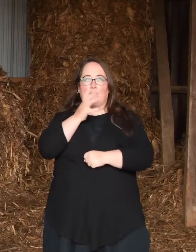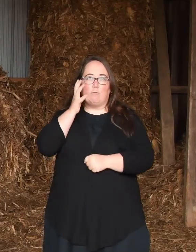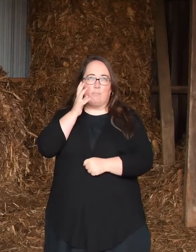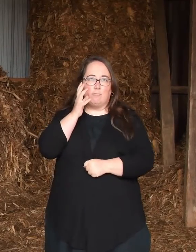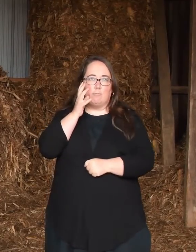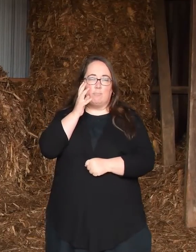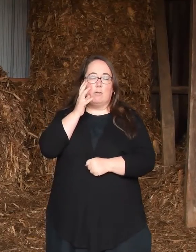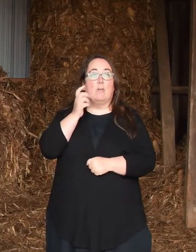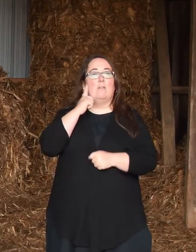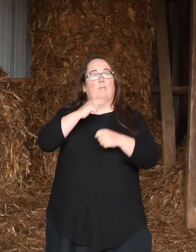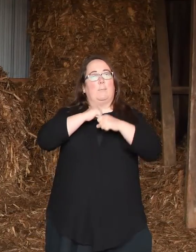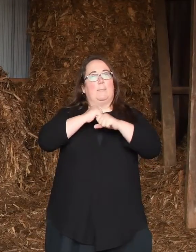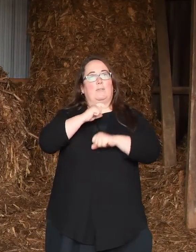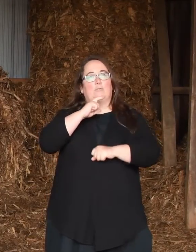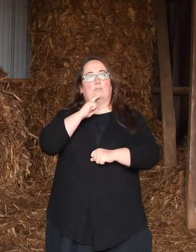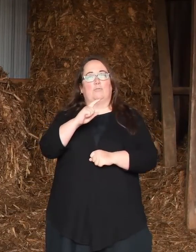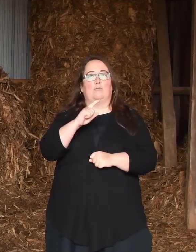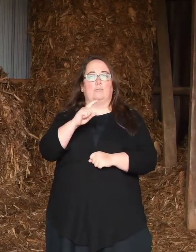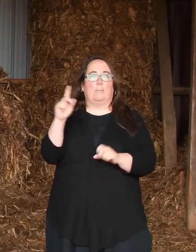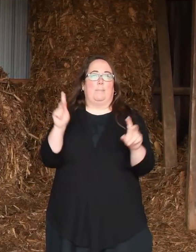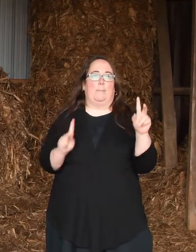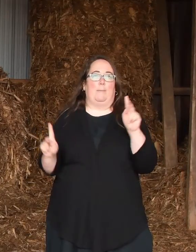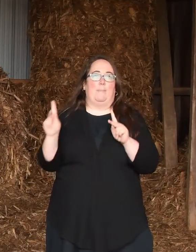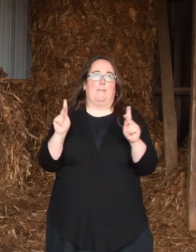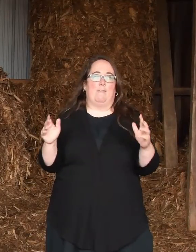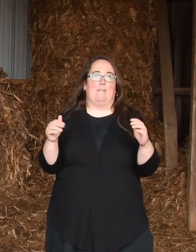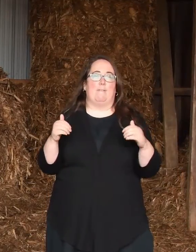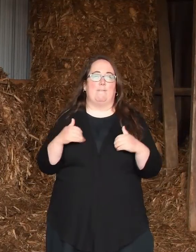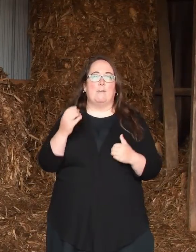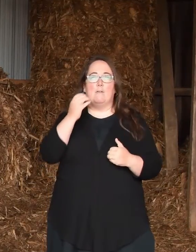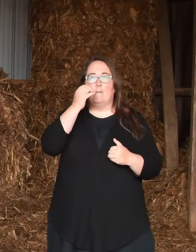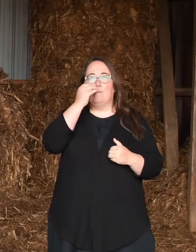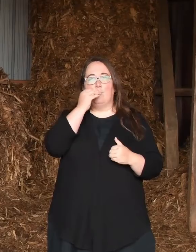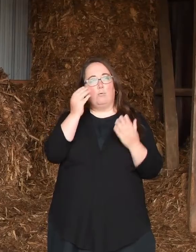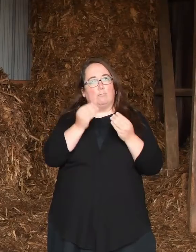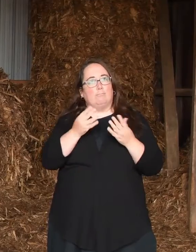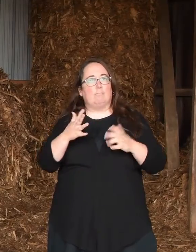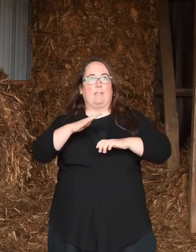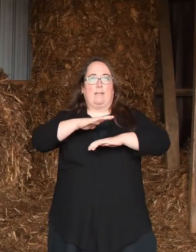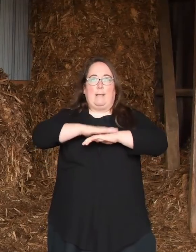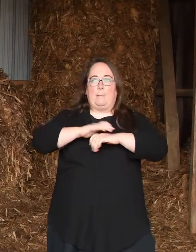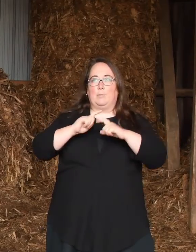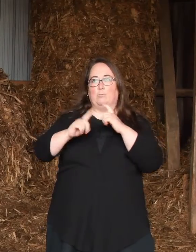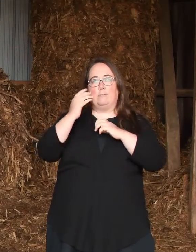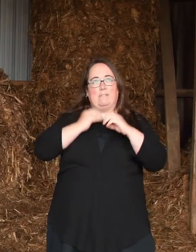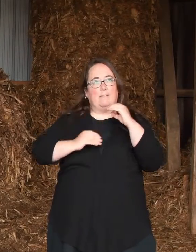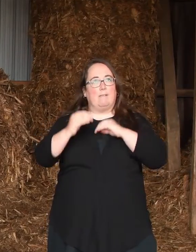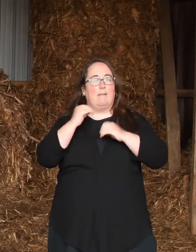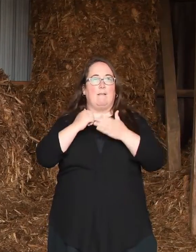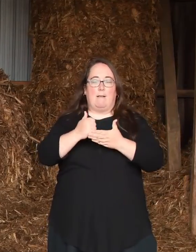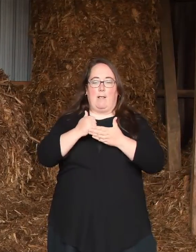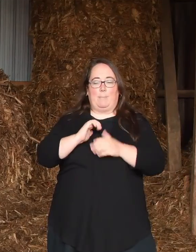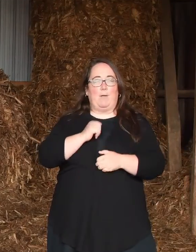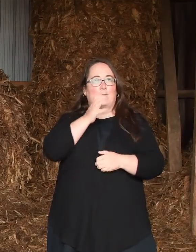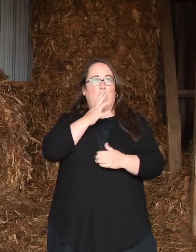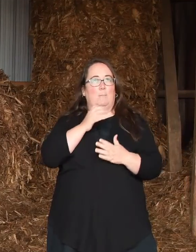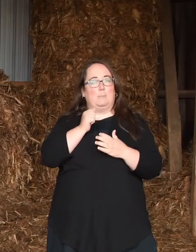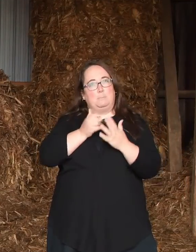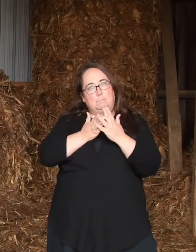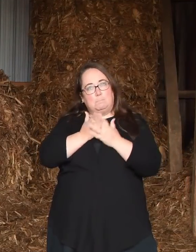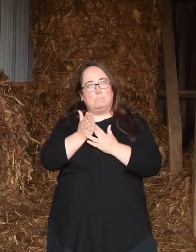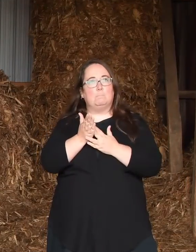to ensuring that people have food on the table to eat and helping our farmers get